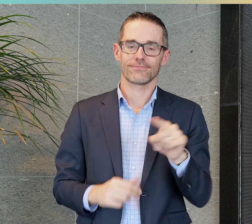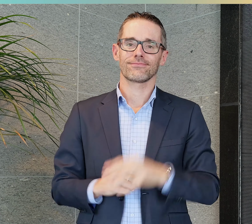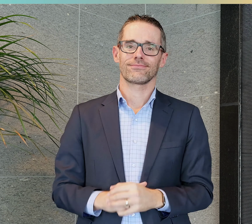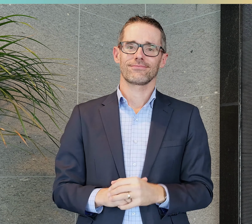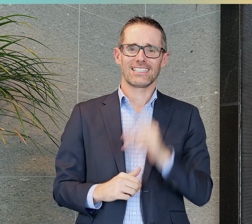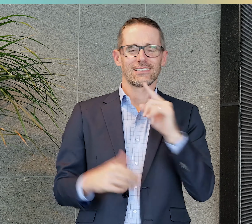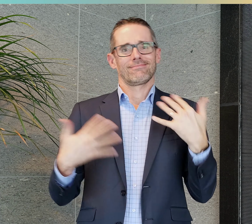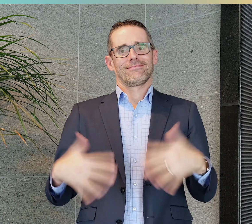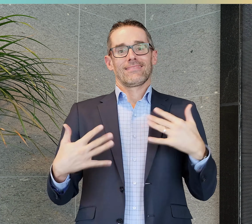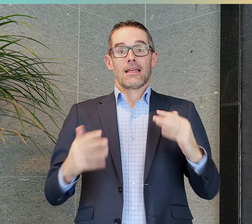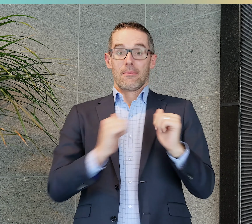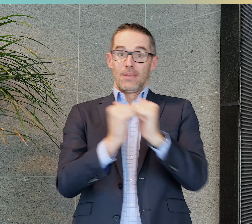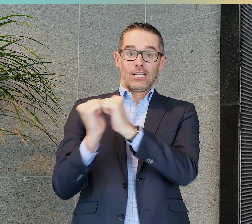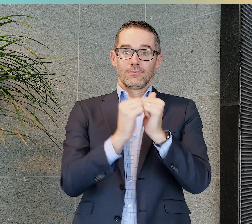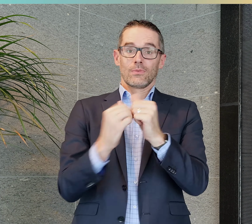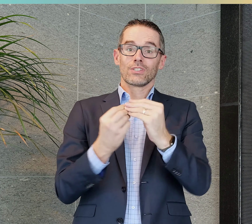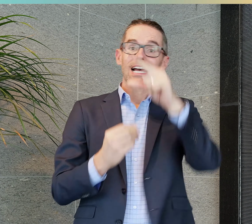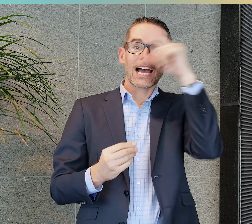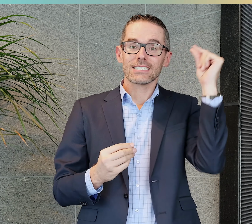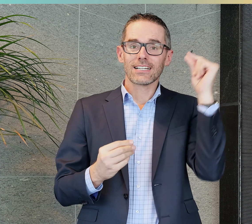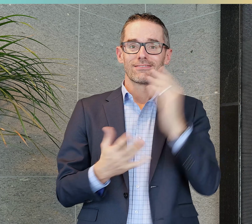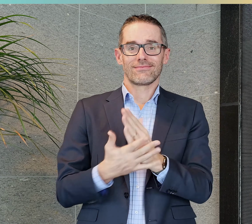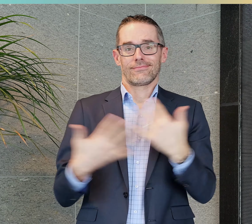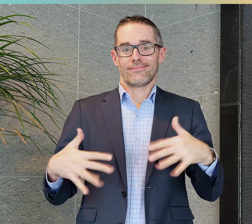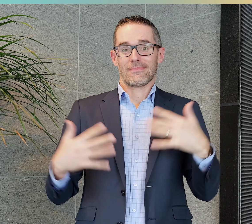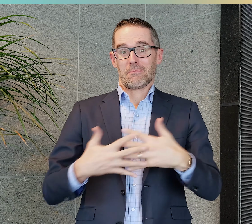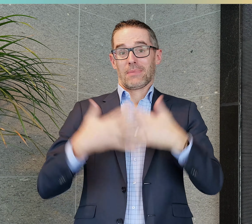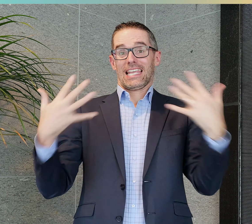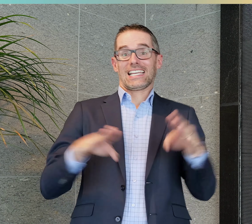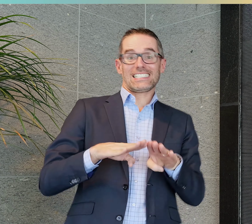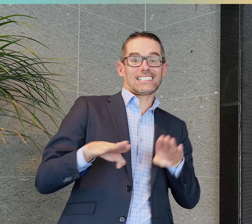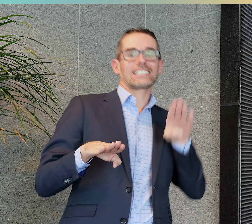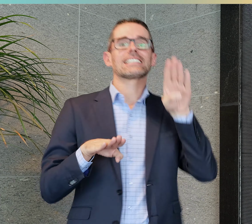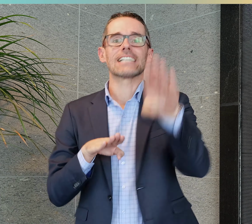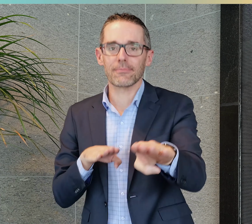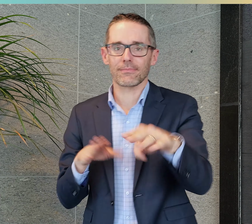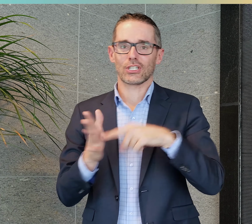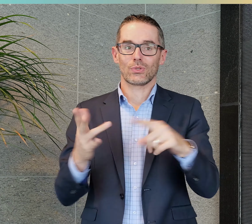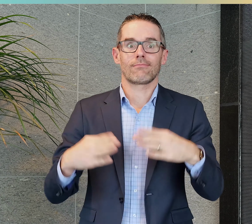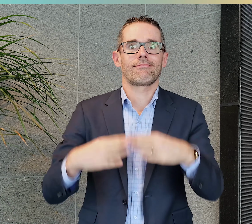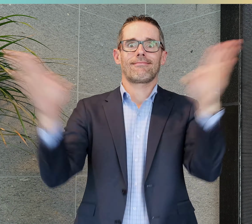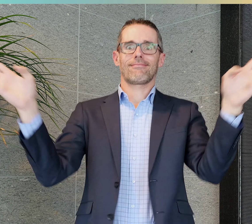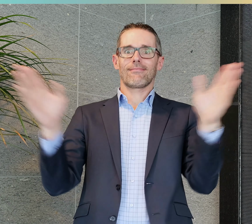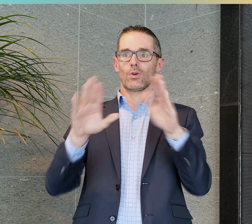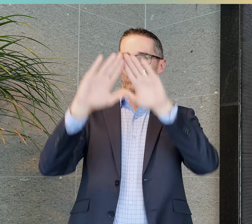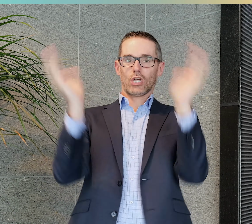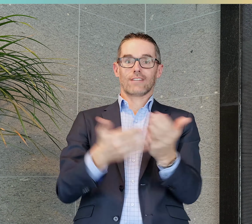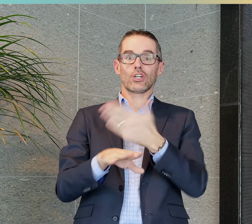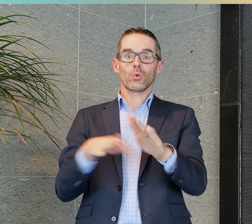said that this partnership with Gallaudet is a big step forward to opening up the world of